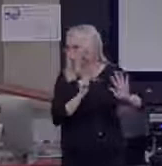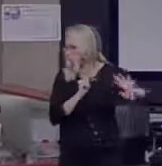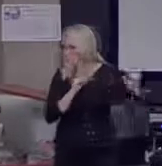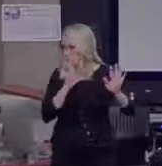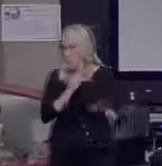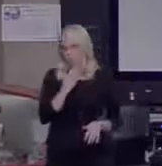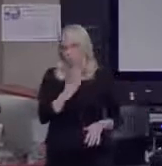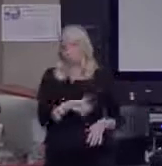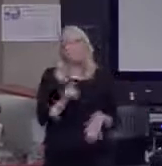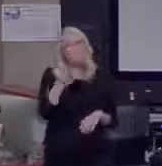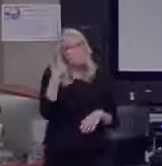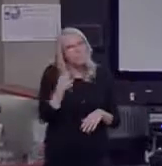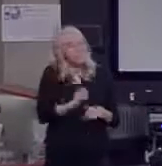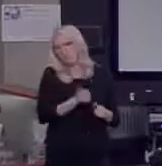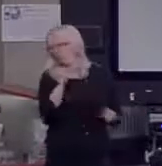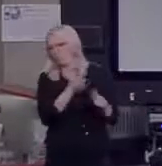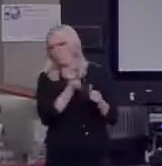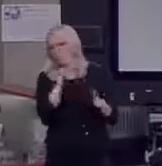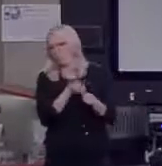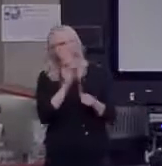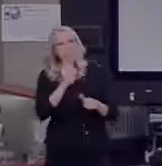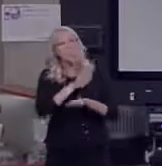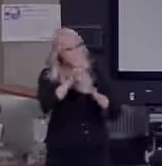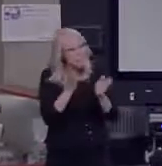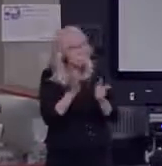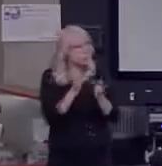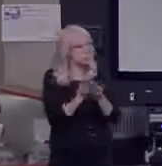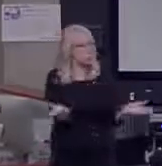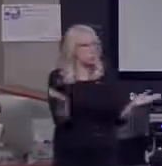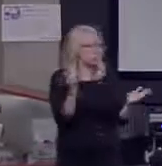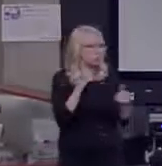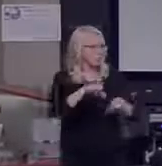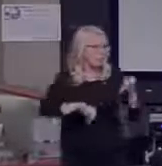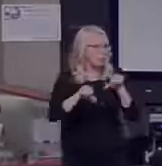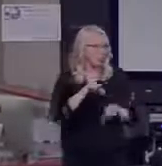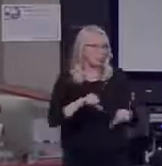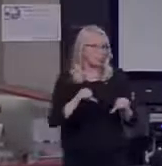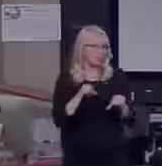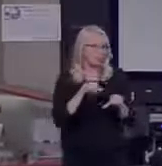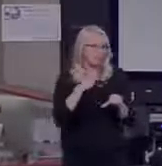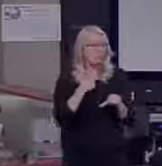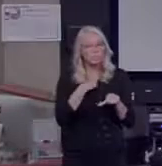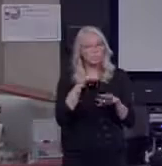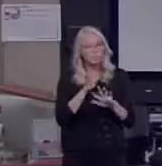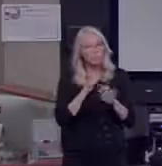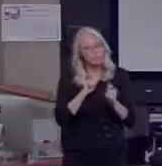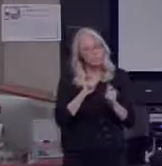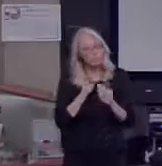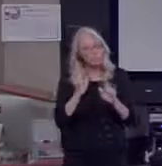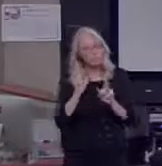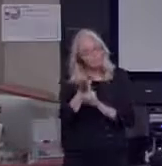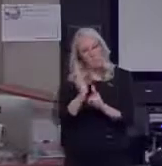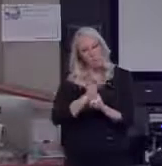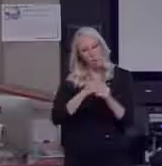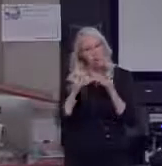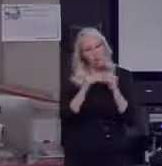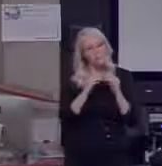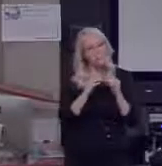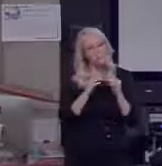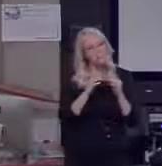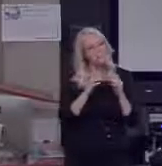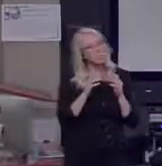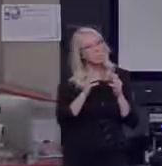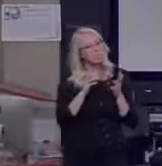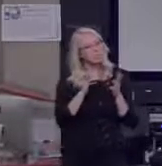we'll never get the science out there. So we have to turn it around and get our colleagues wanting to talk